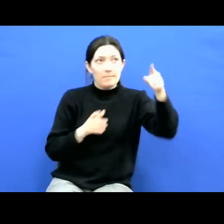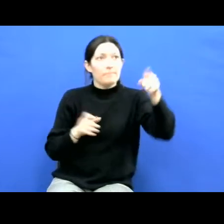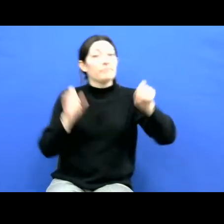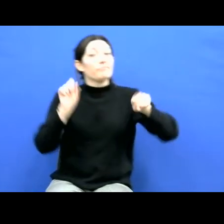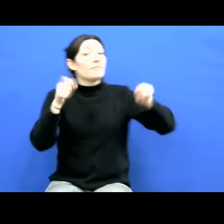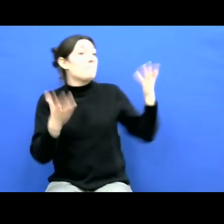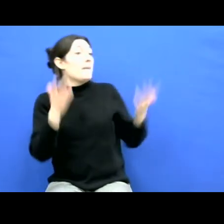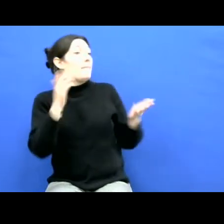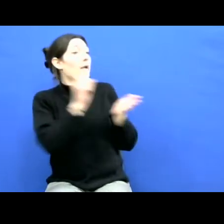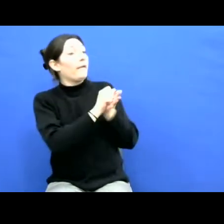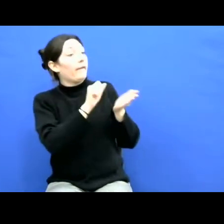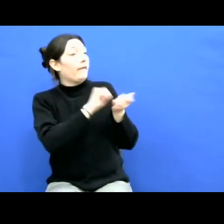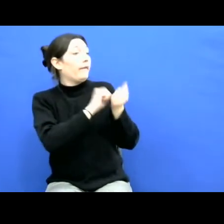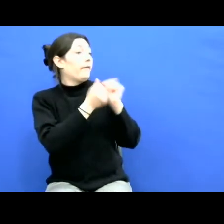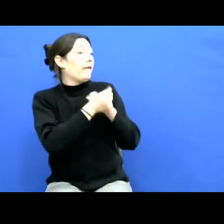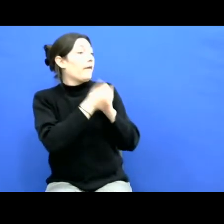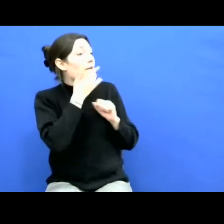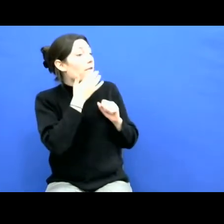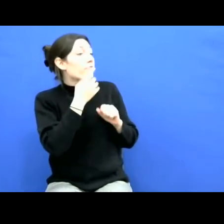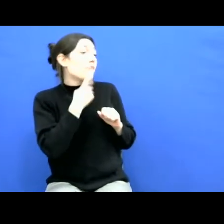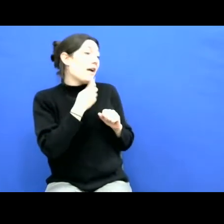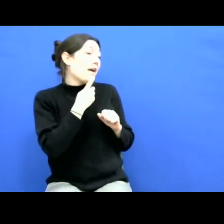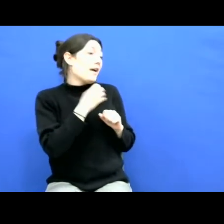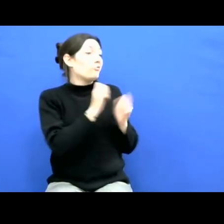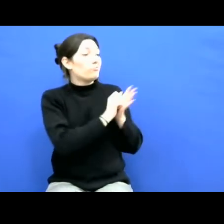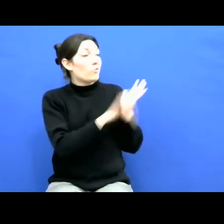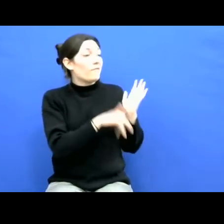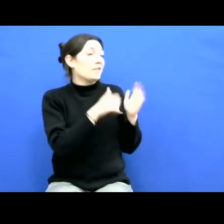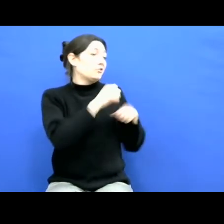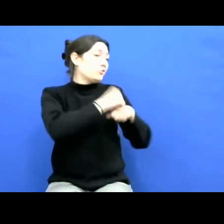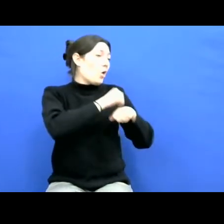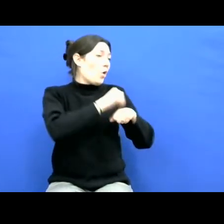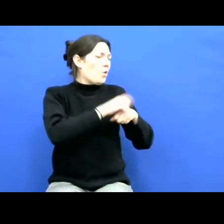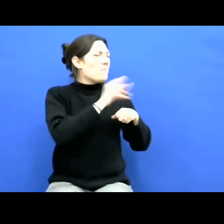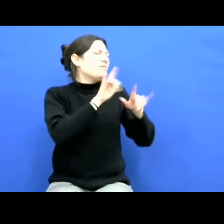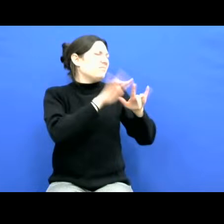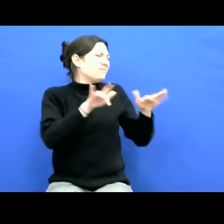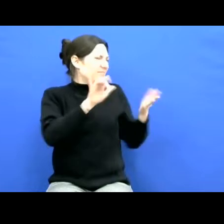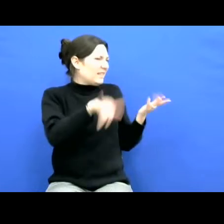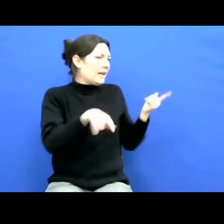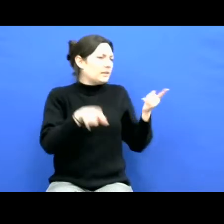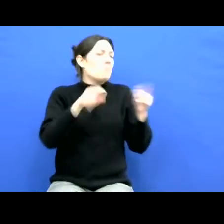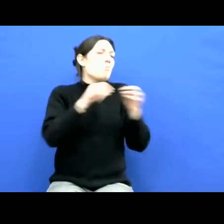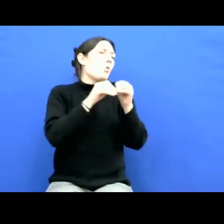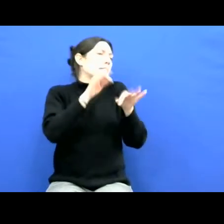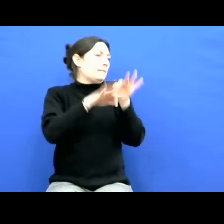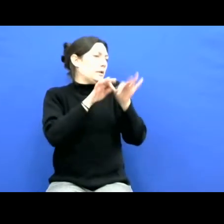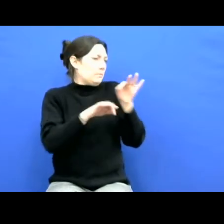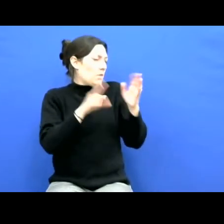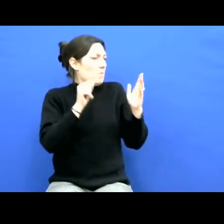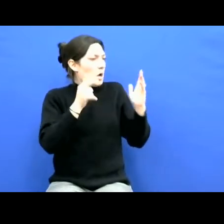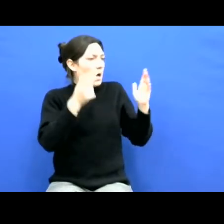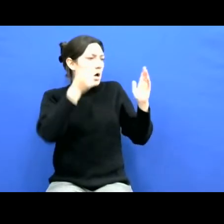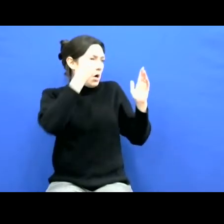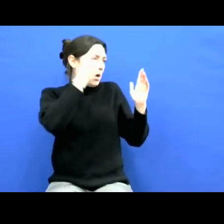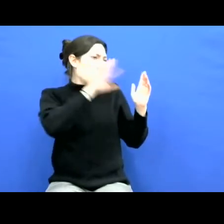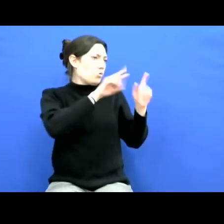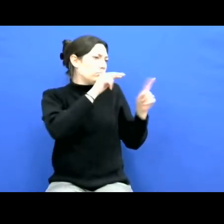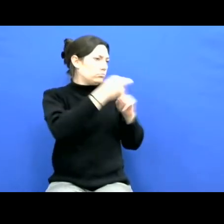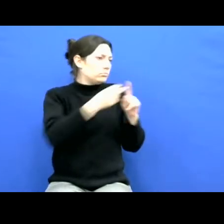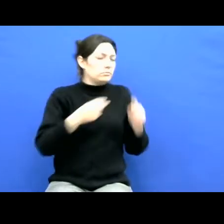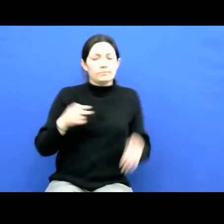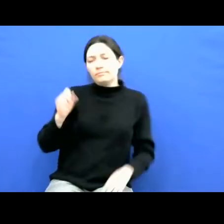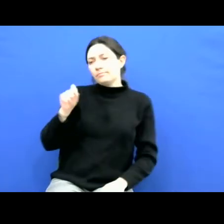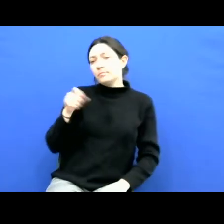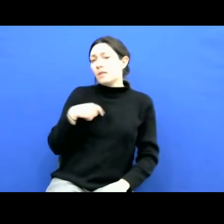to red and remove the stone, but I think that's a simplistic point of view. But I think with some of those elements we can look at. Yeah, you know, I'm sure